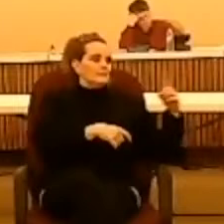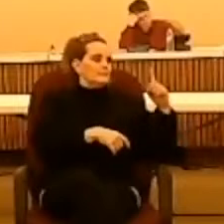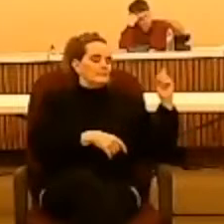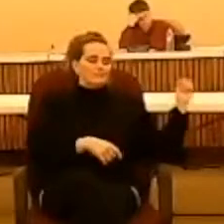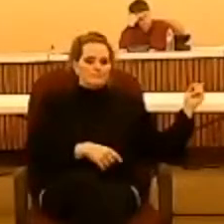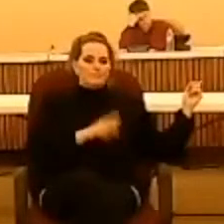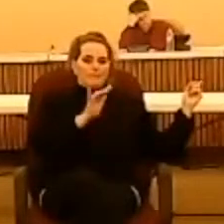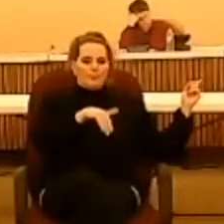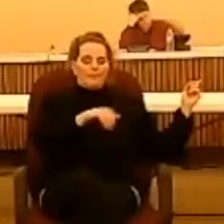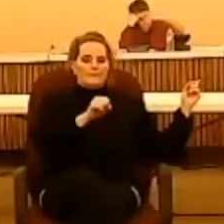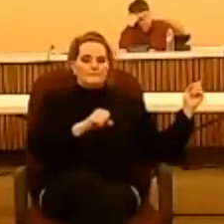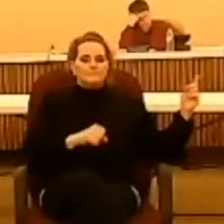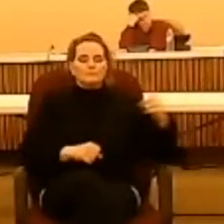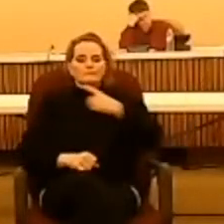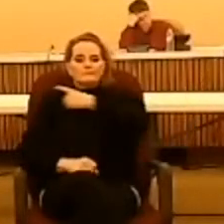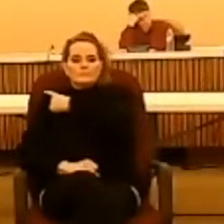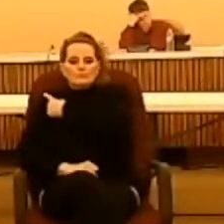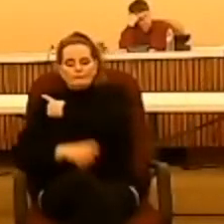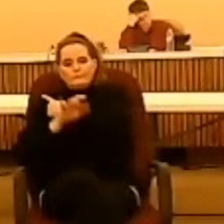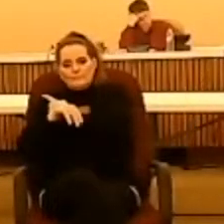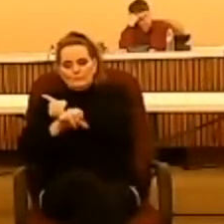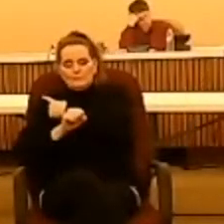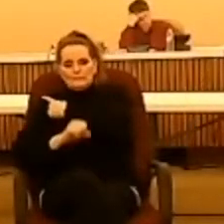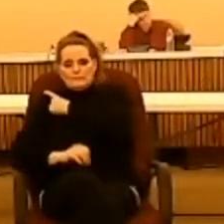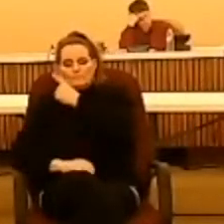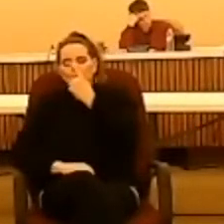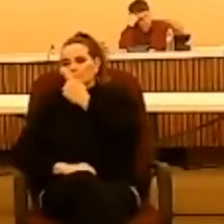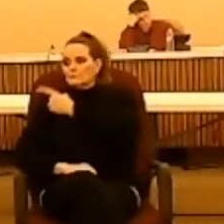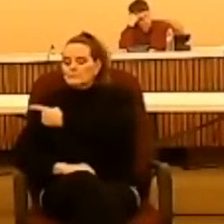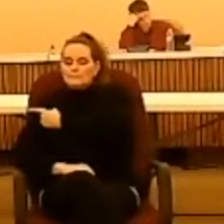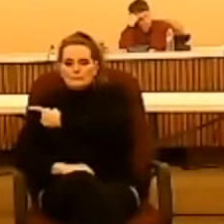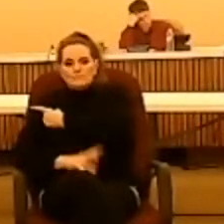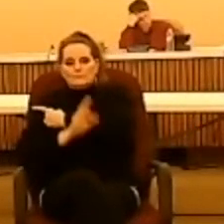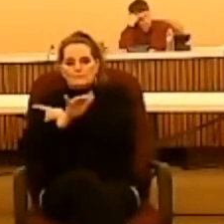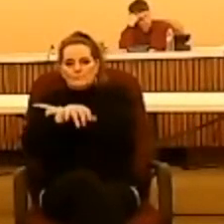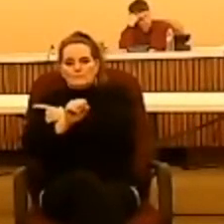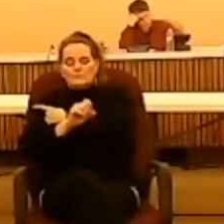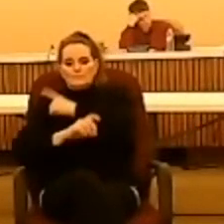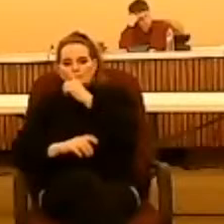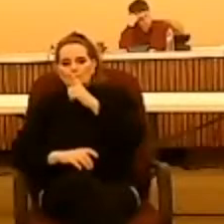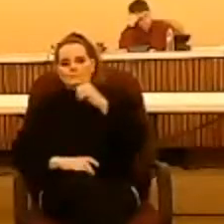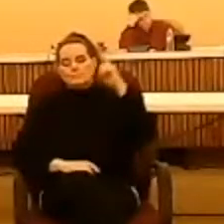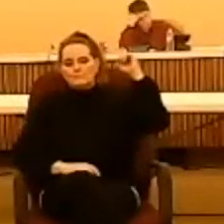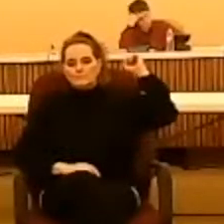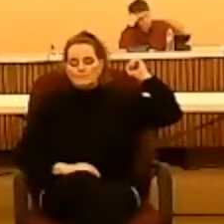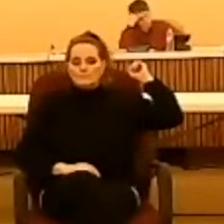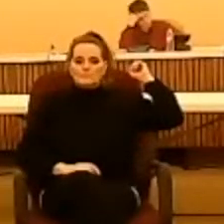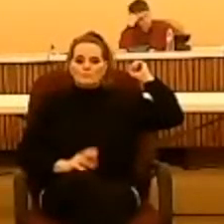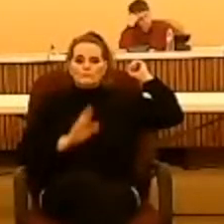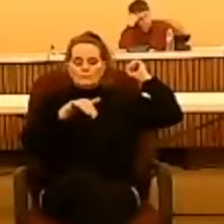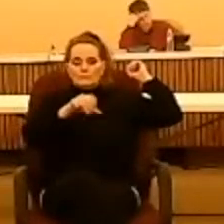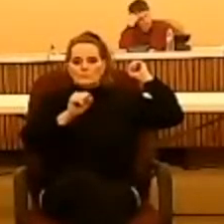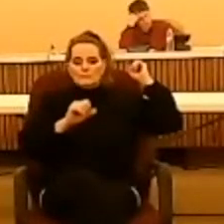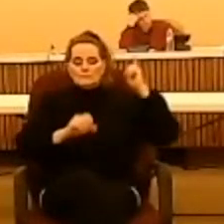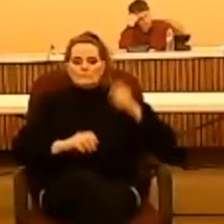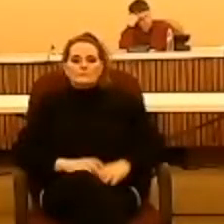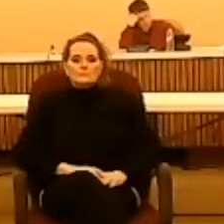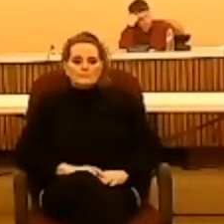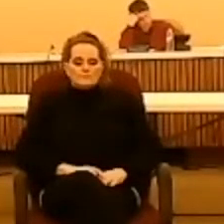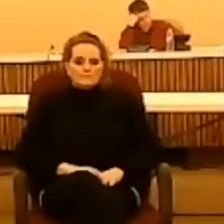Aye. Councilmember Safranek, Aye. Councilmember Bolzner, Aye. Supervisor Schultz.